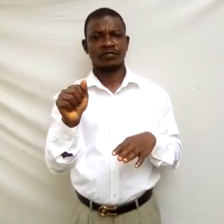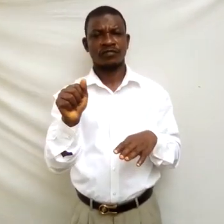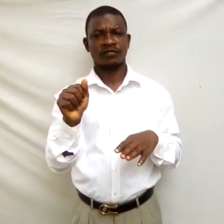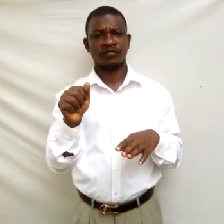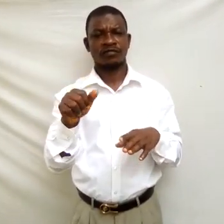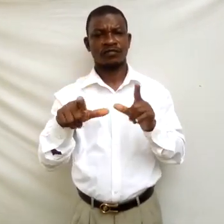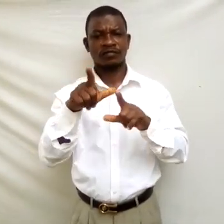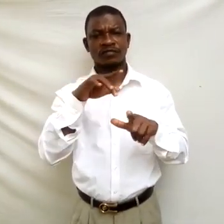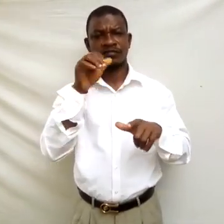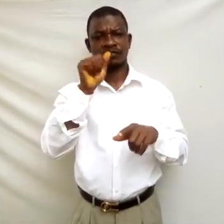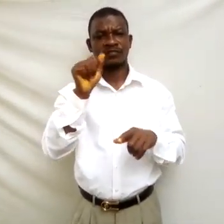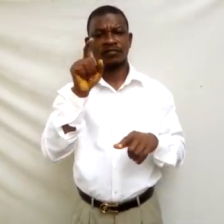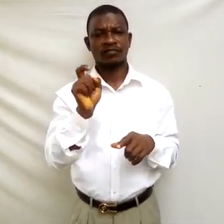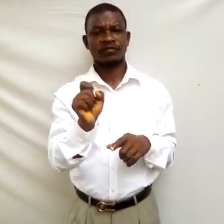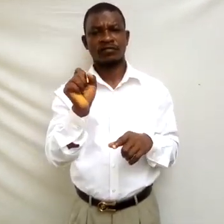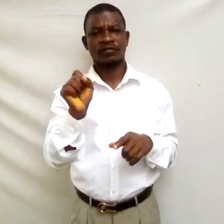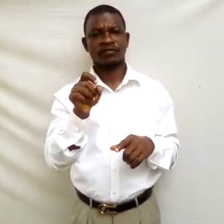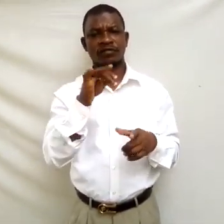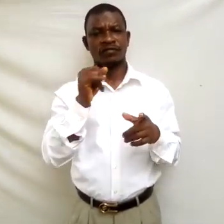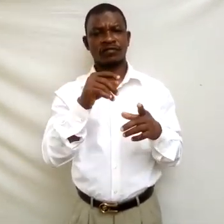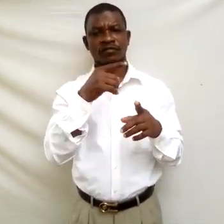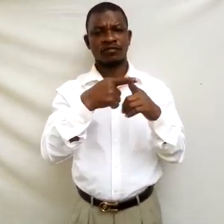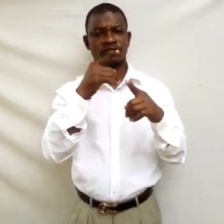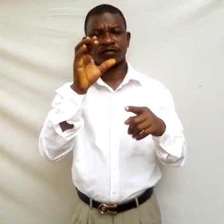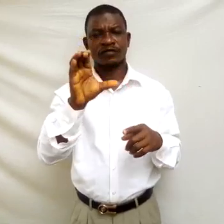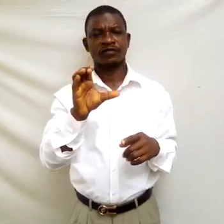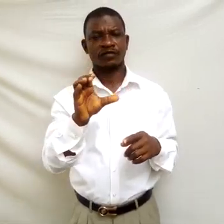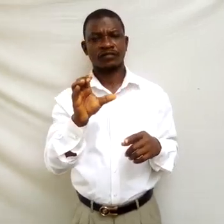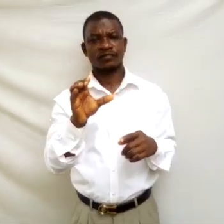sine ax plus c. E,